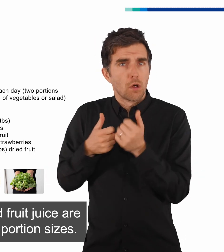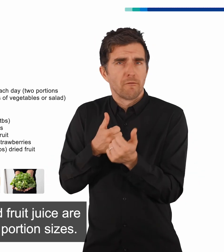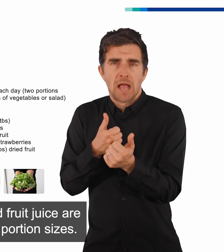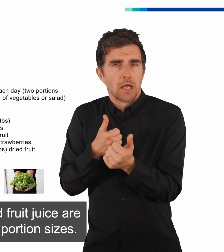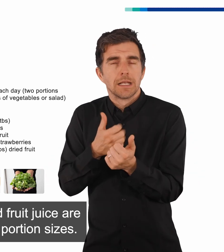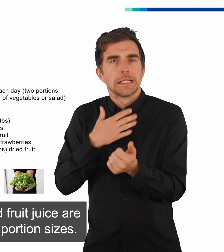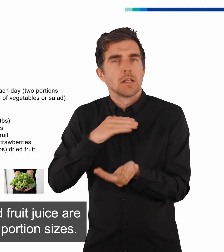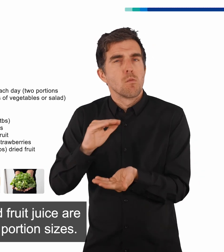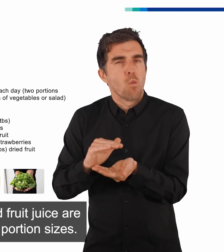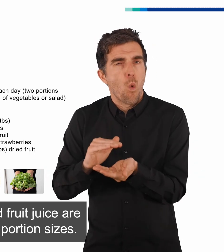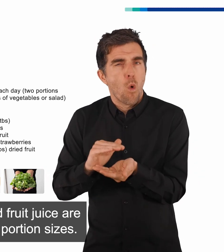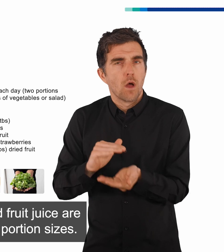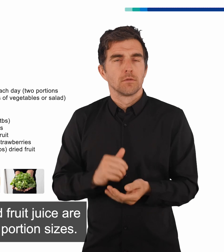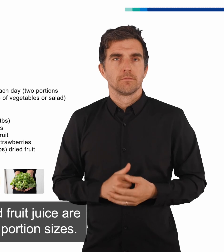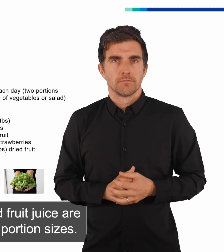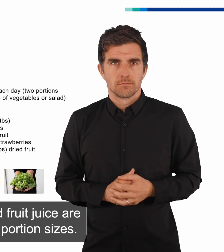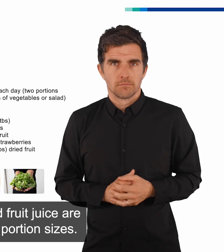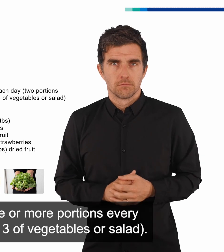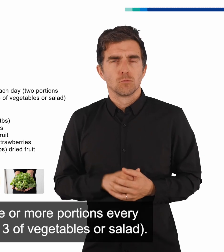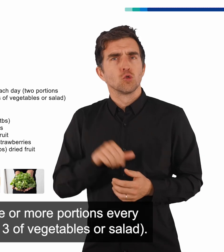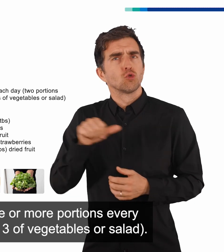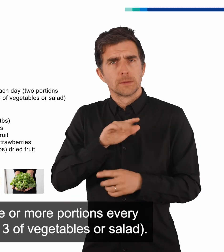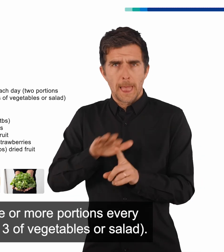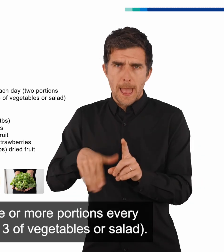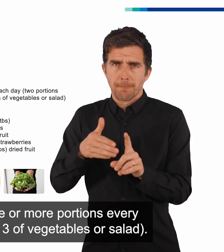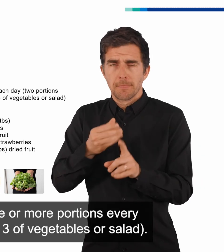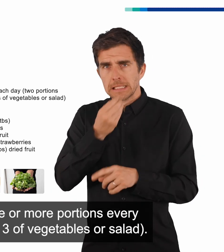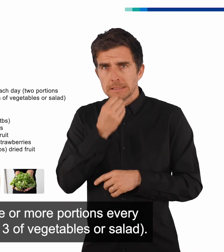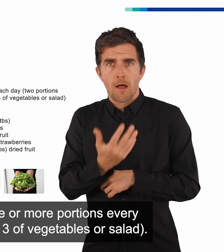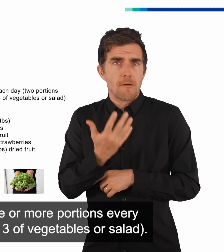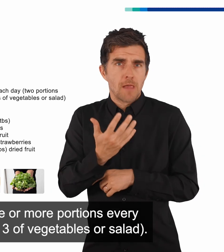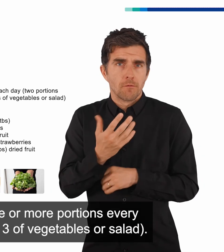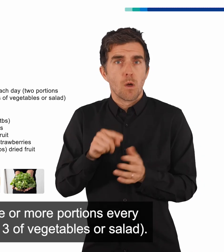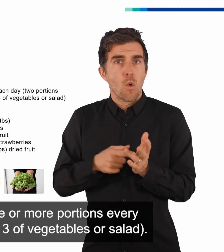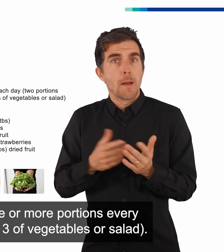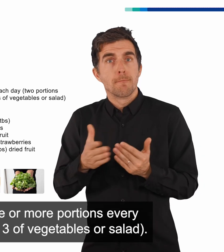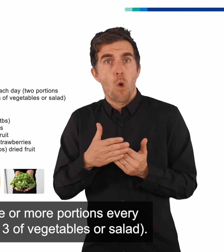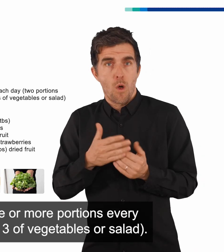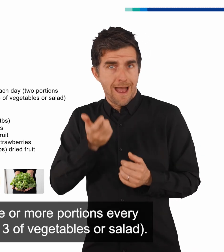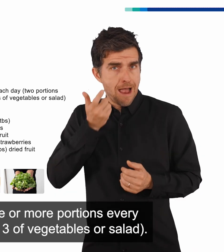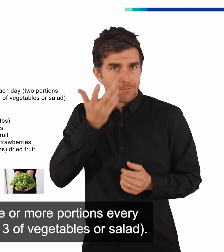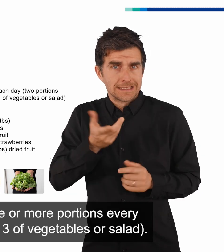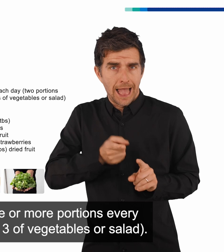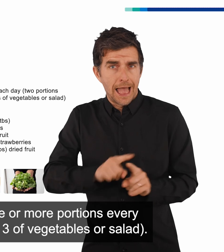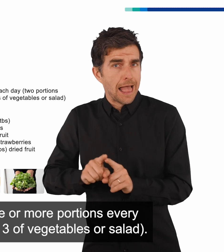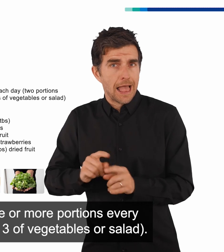some examples of what each portion size would look like. 3 heaped tablespoons of fresh or